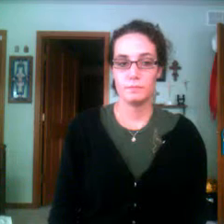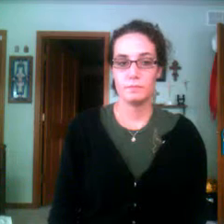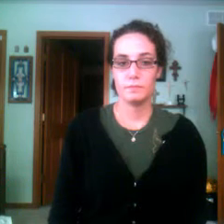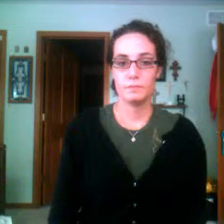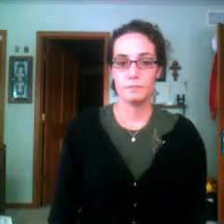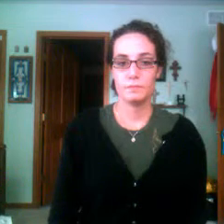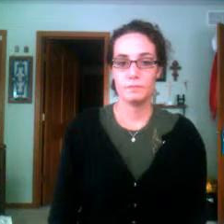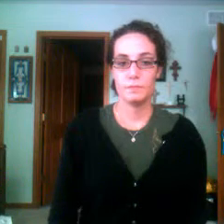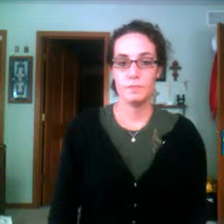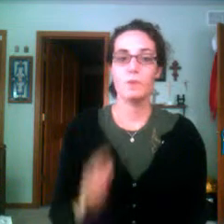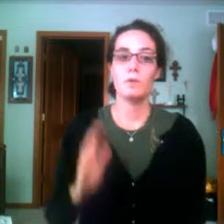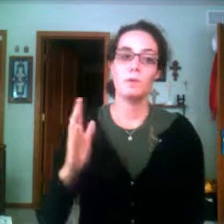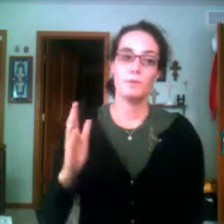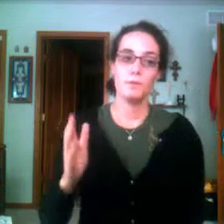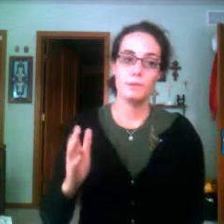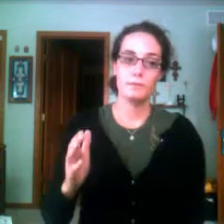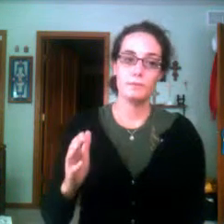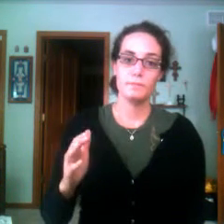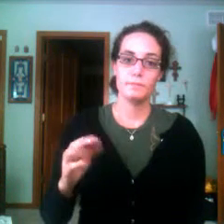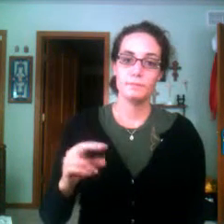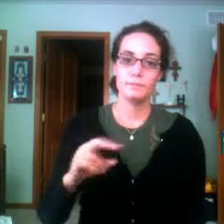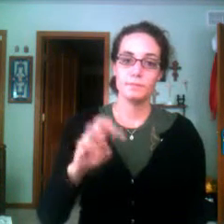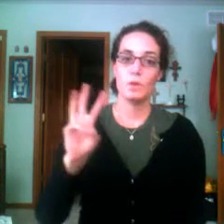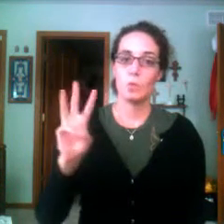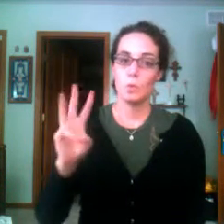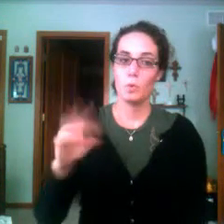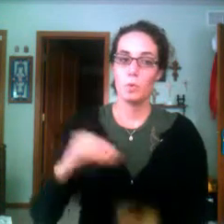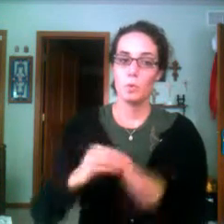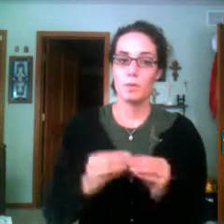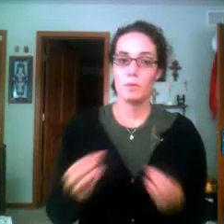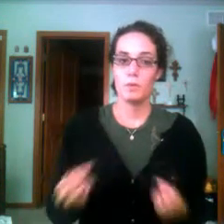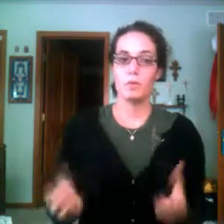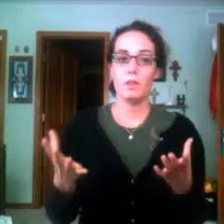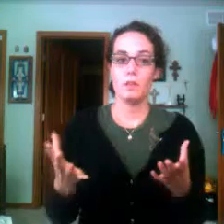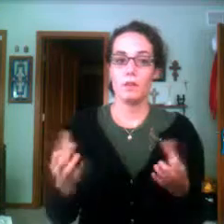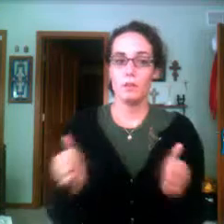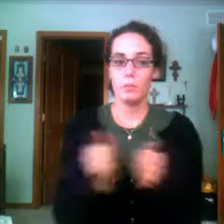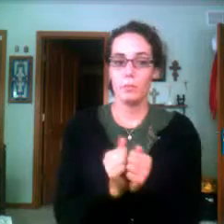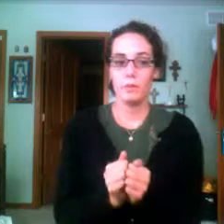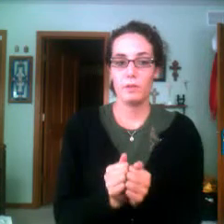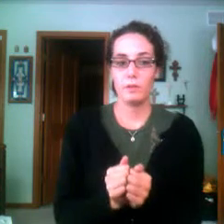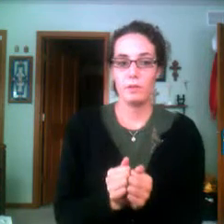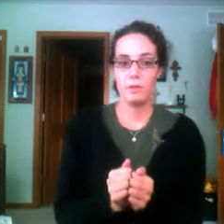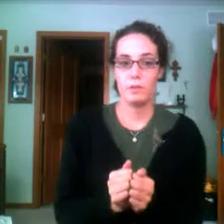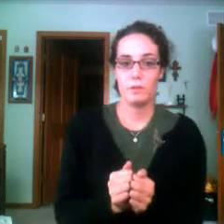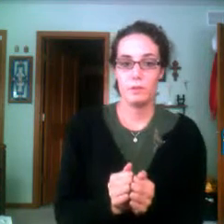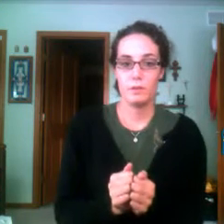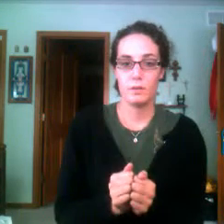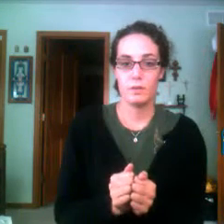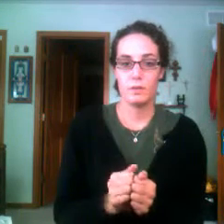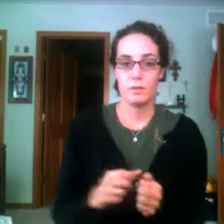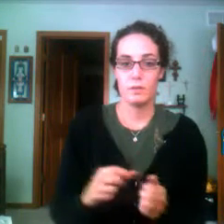Well, whole numbers are fine. You can do quite a bit with them. For example, hey, I can count the big bucks